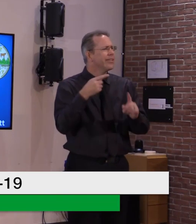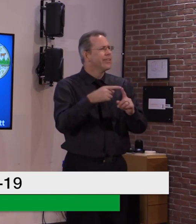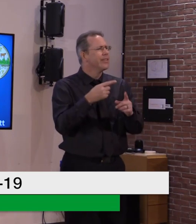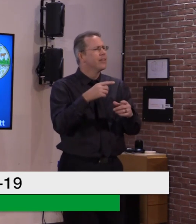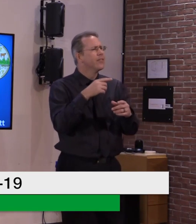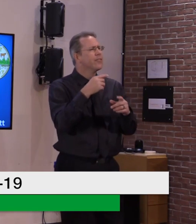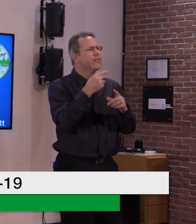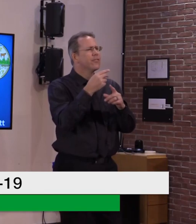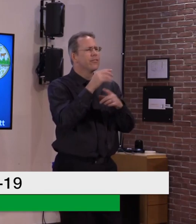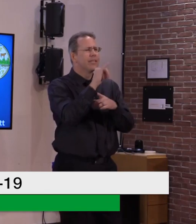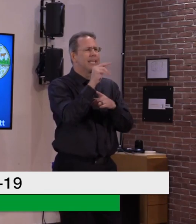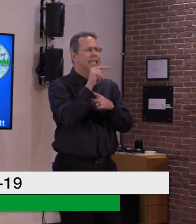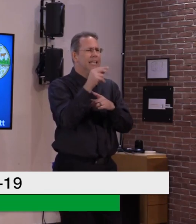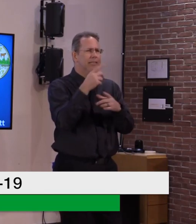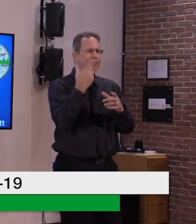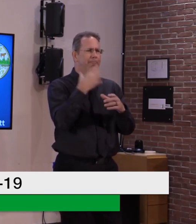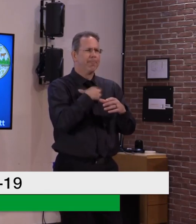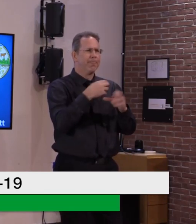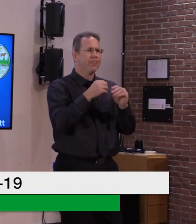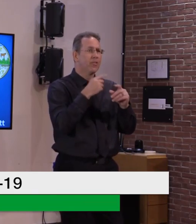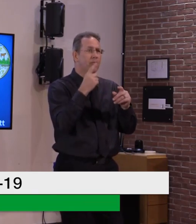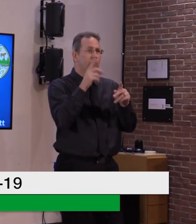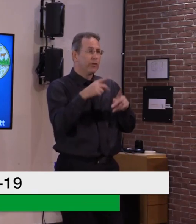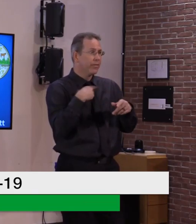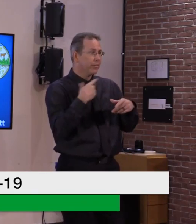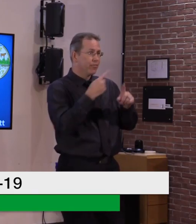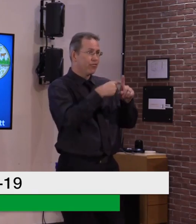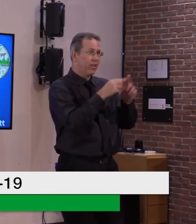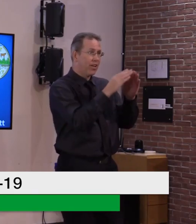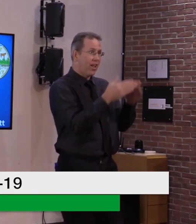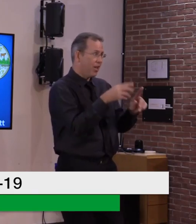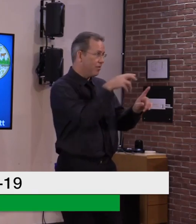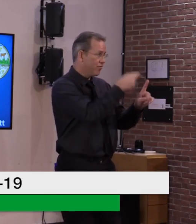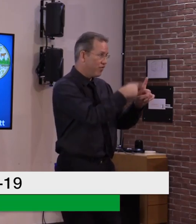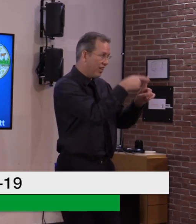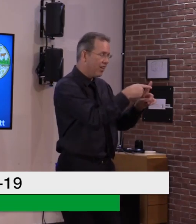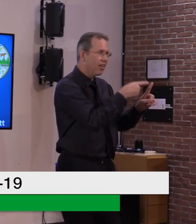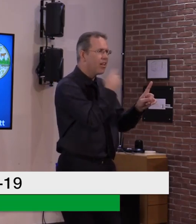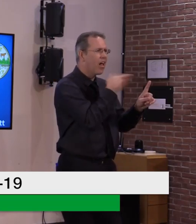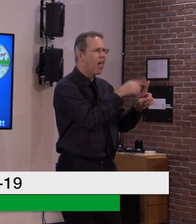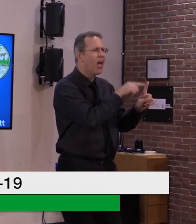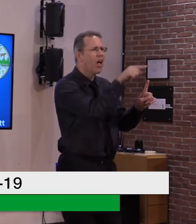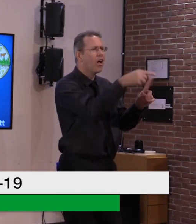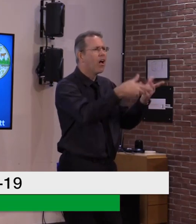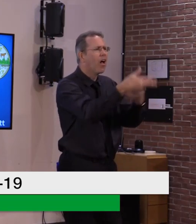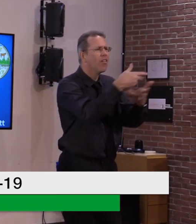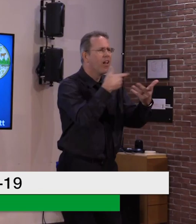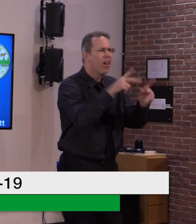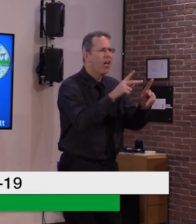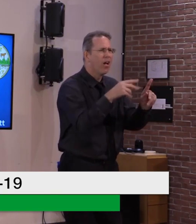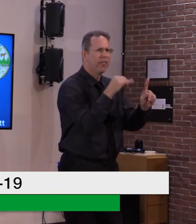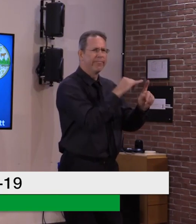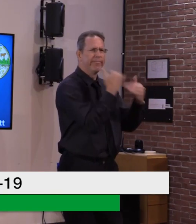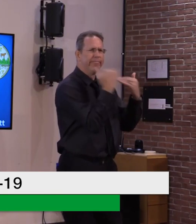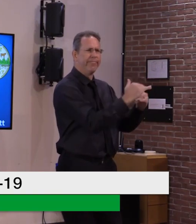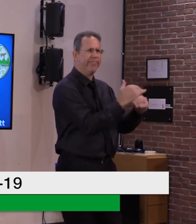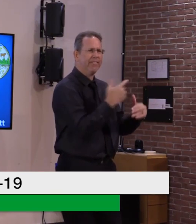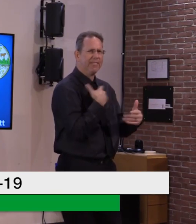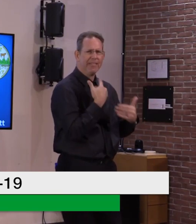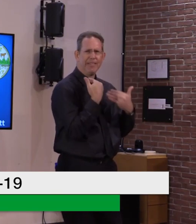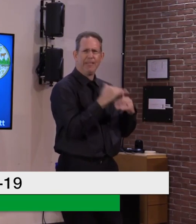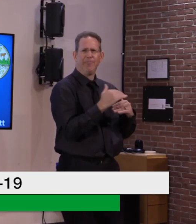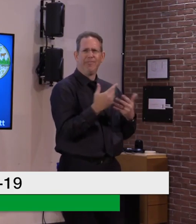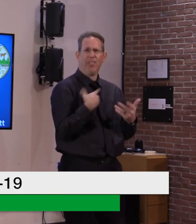science and we know what's driving the number of cases uh increasing and it's being different households gathering